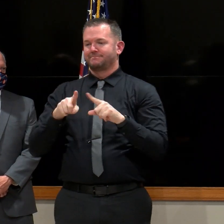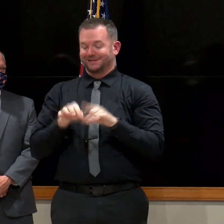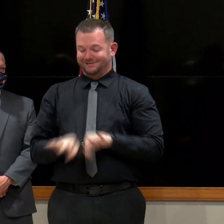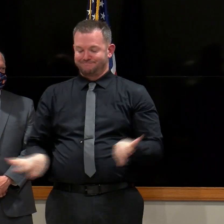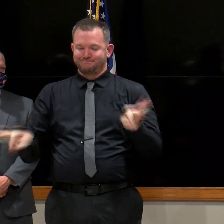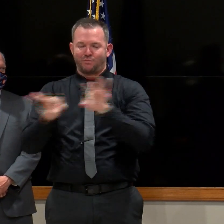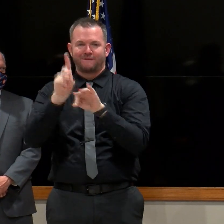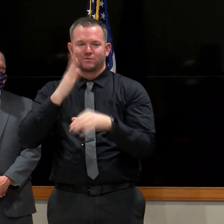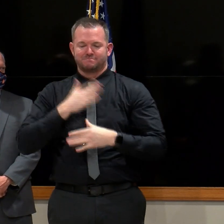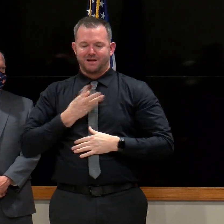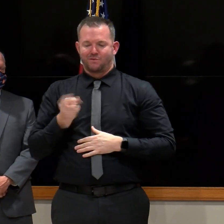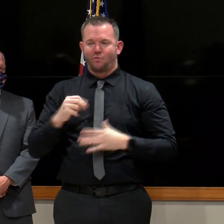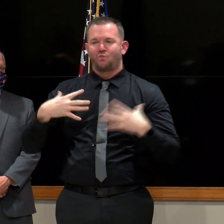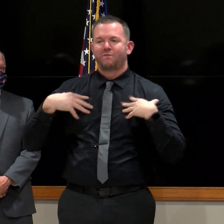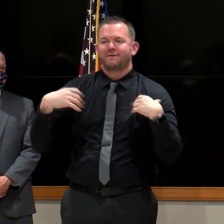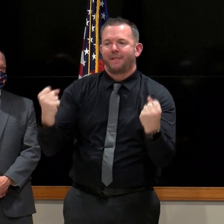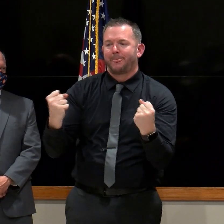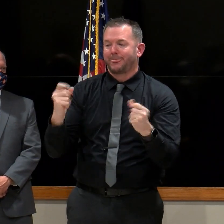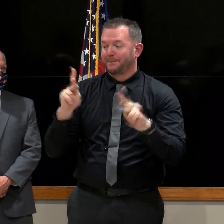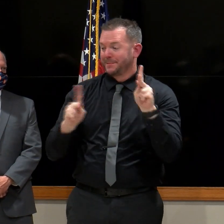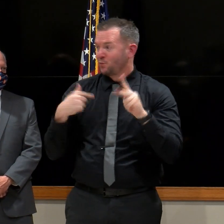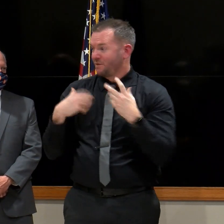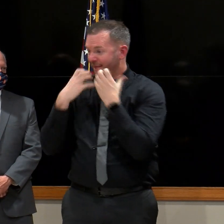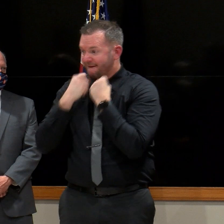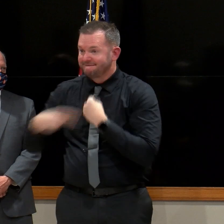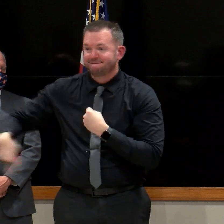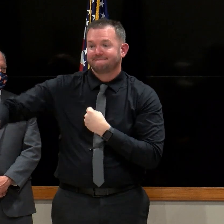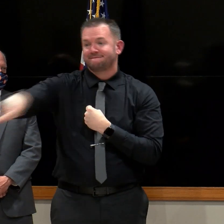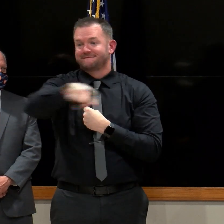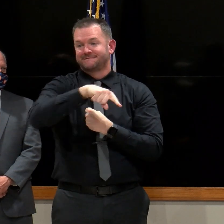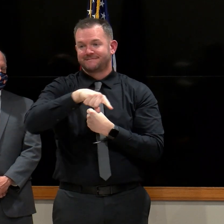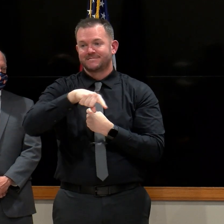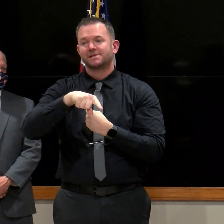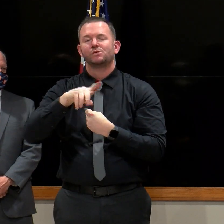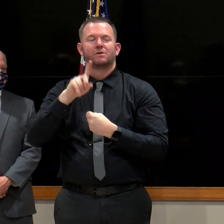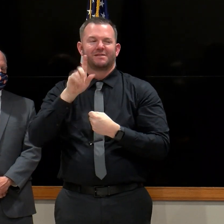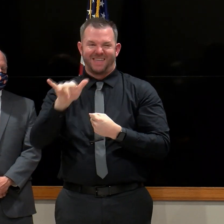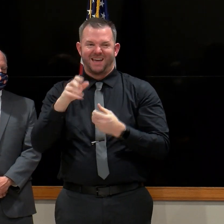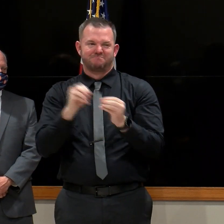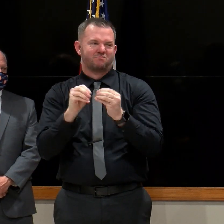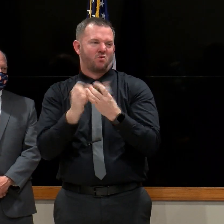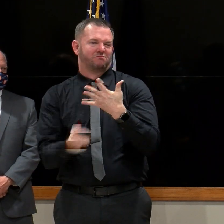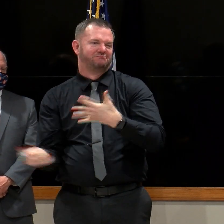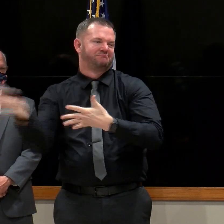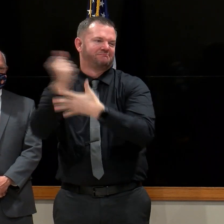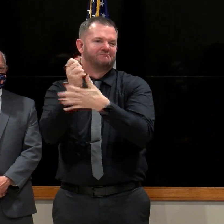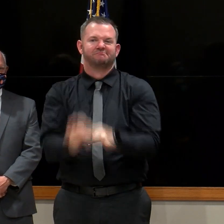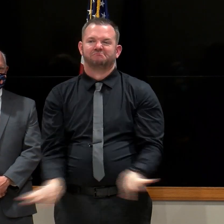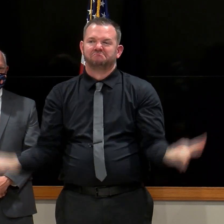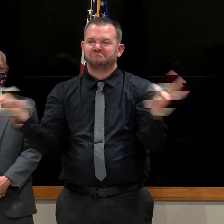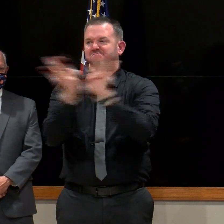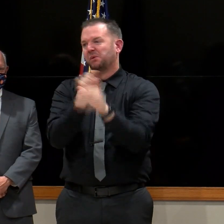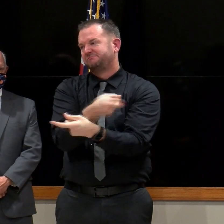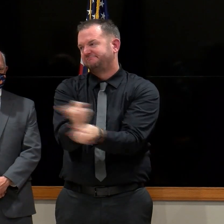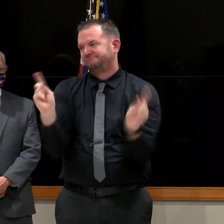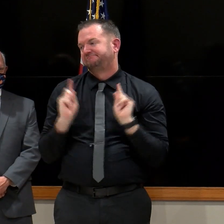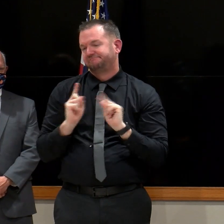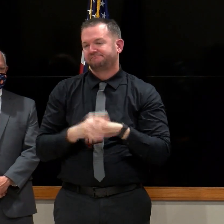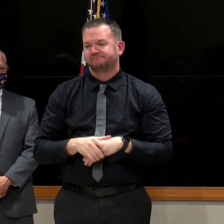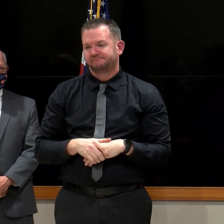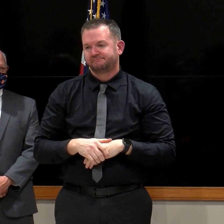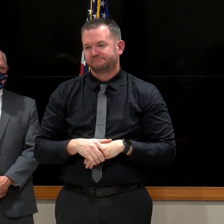as the health of the people that we love to make this a priority that we limit these gatherings. Even with the arrival